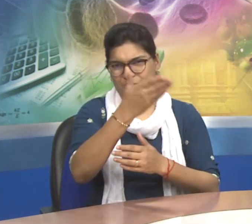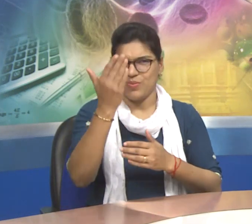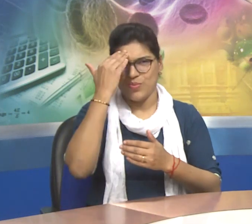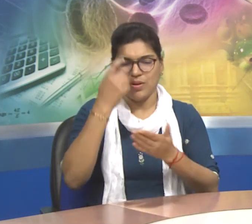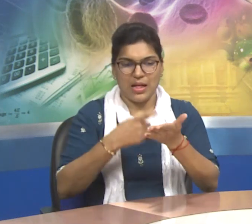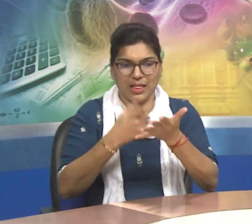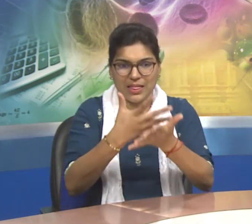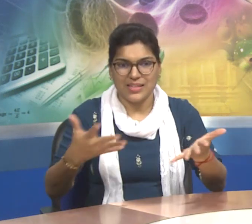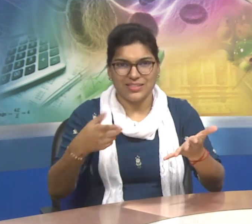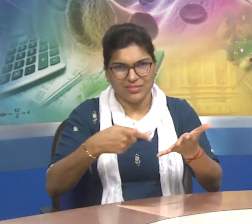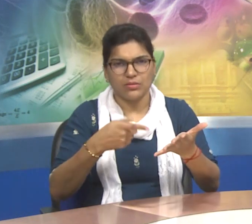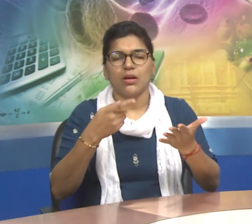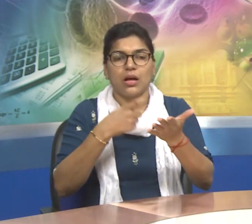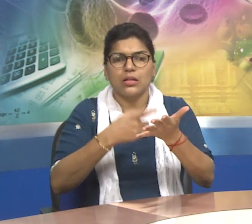Next point,